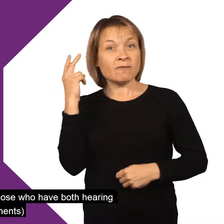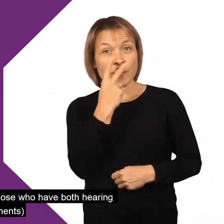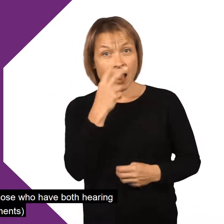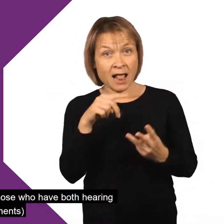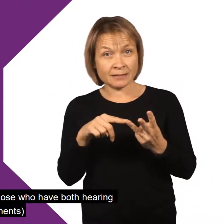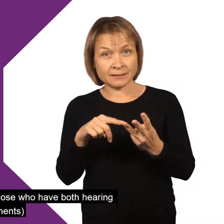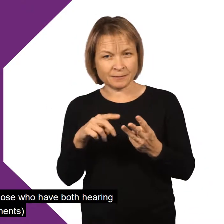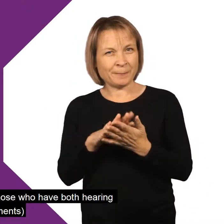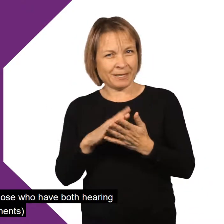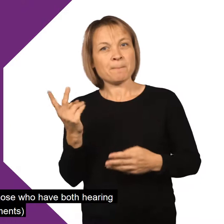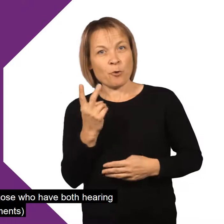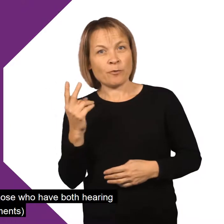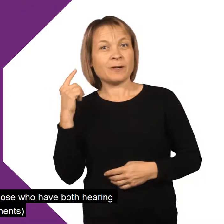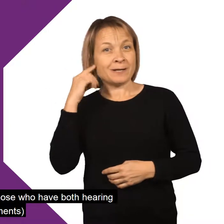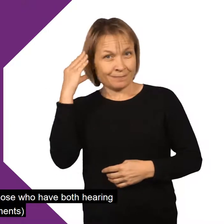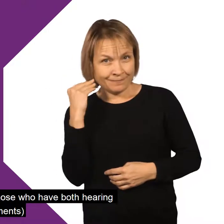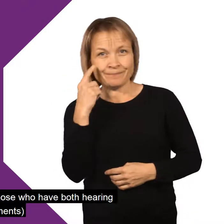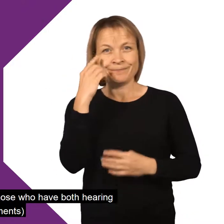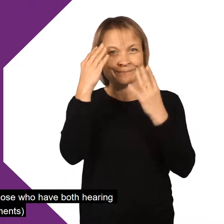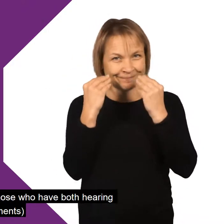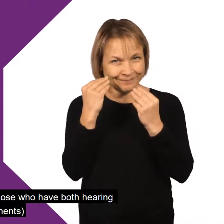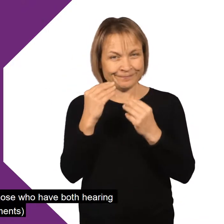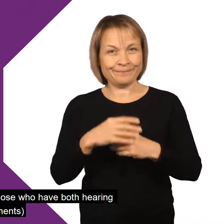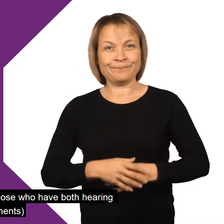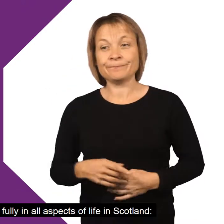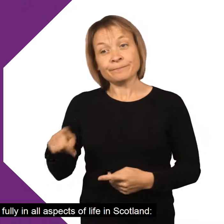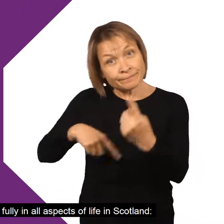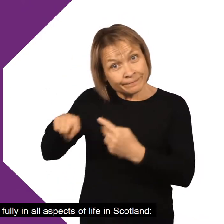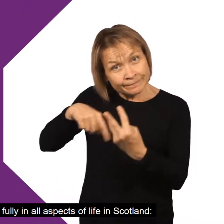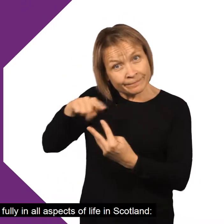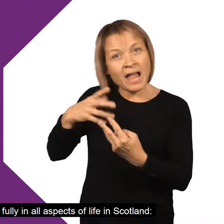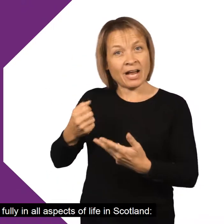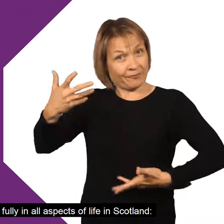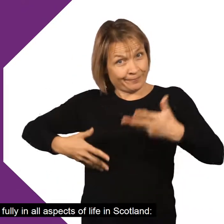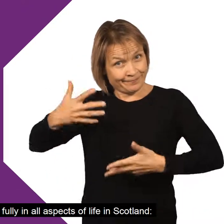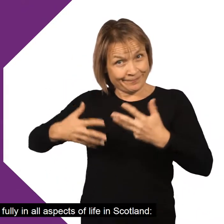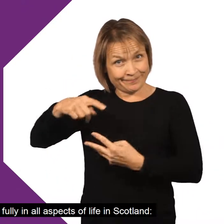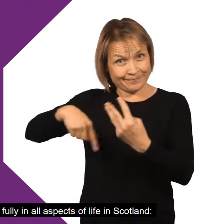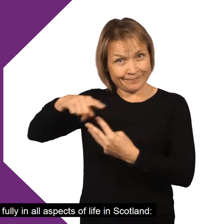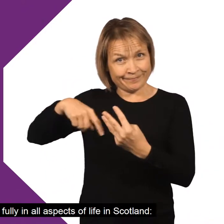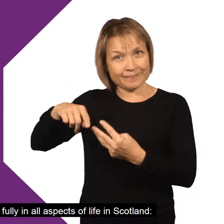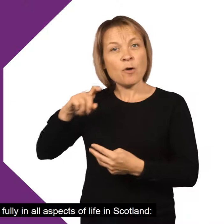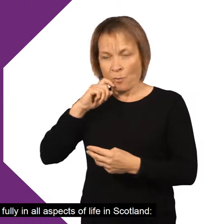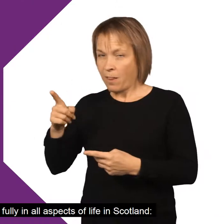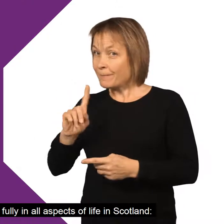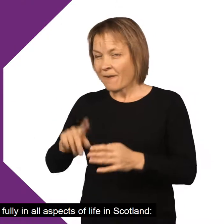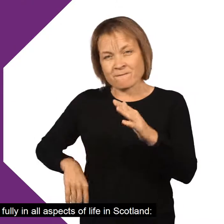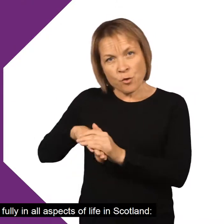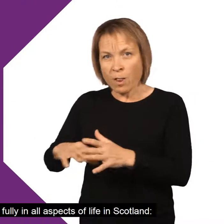deafblind those who have both hearing and sight impairments BSL users will be included fully in all